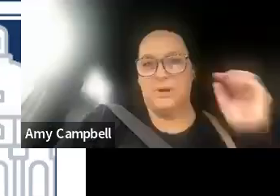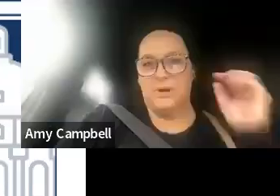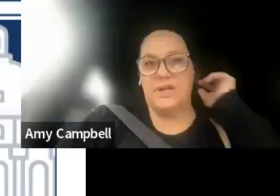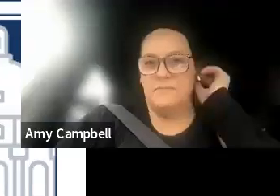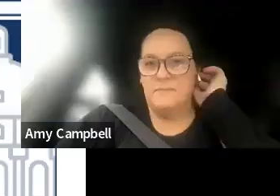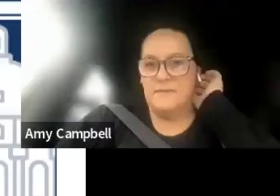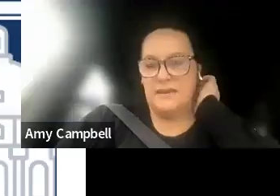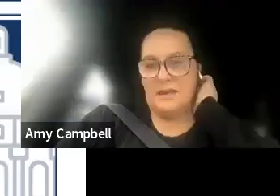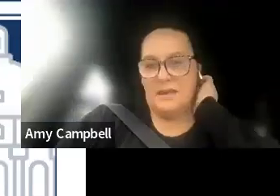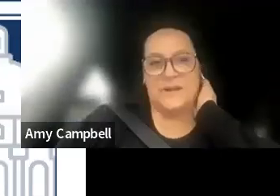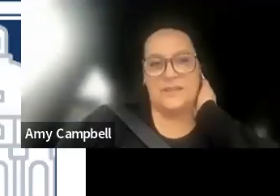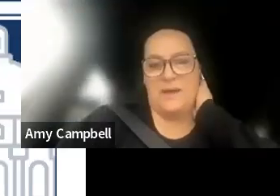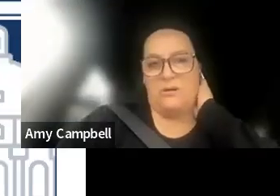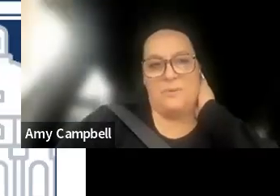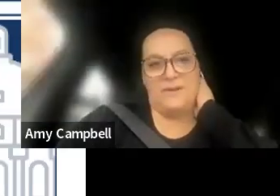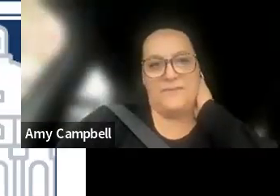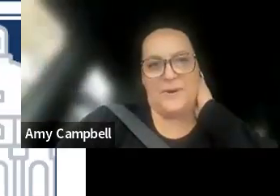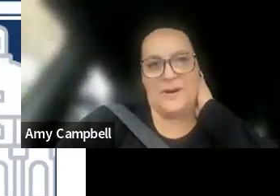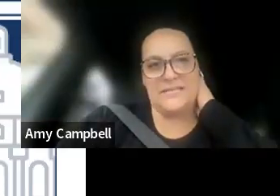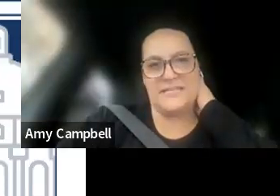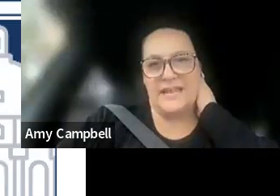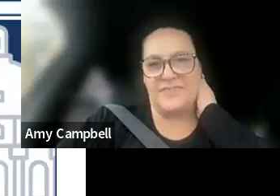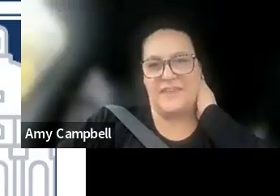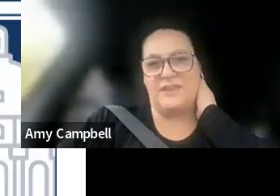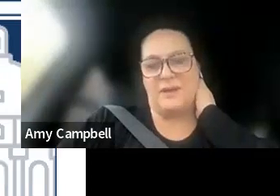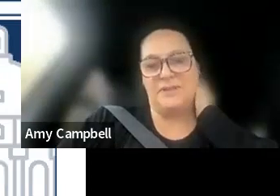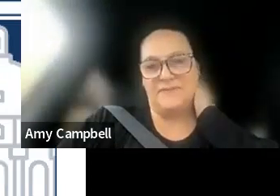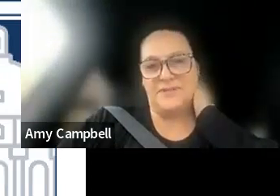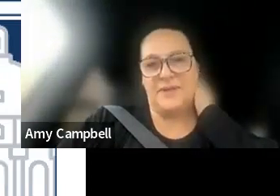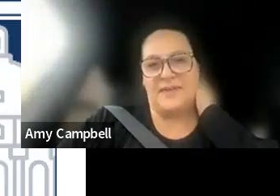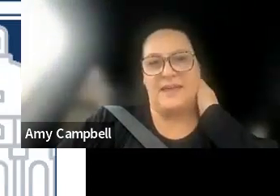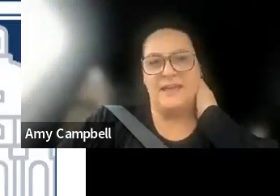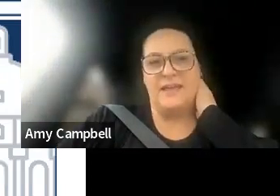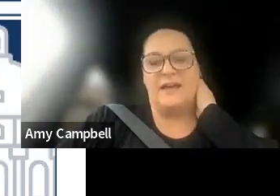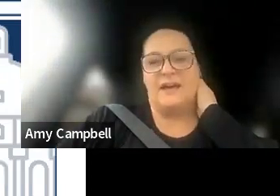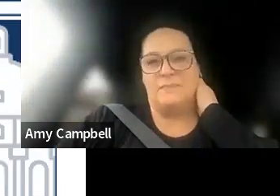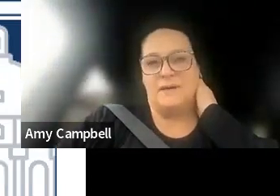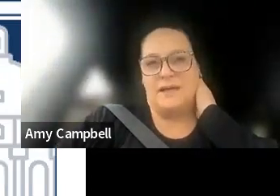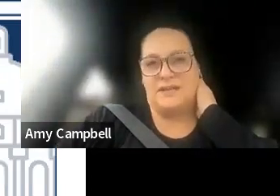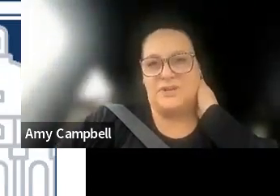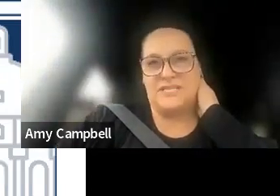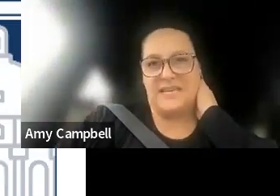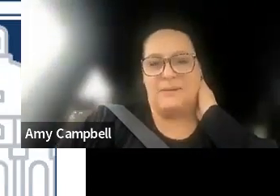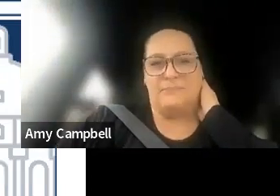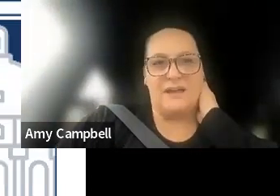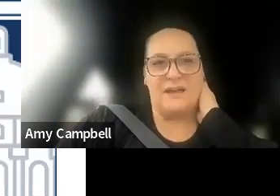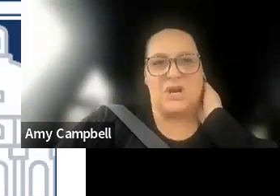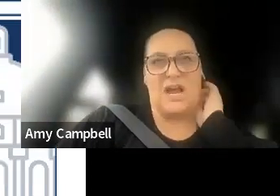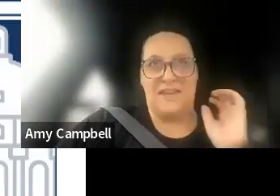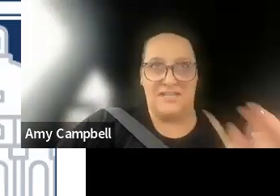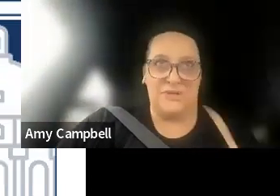Thanks, Brooke. And Emily's running the PowerPoint for us today. Thank you, Emily, for doing that. As you can see,